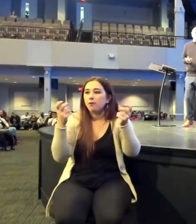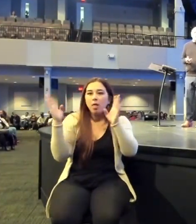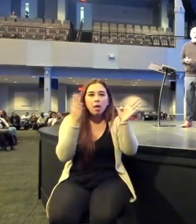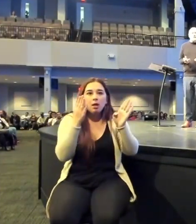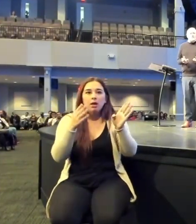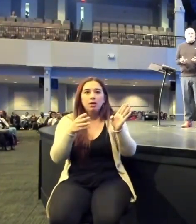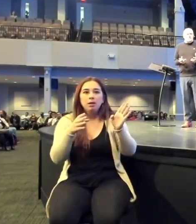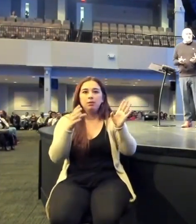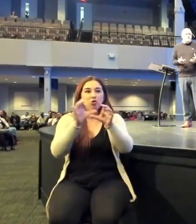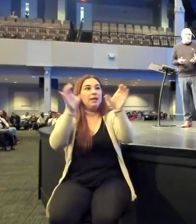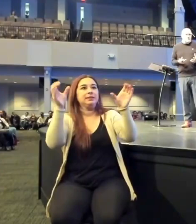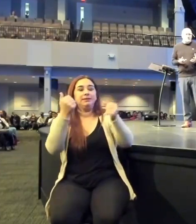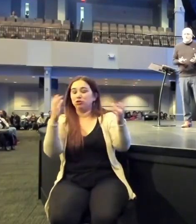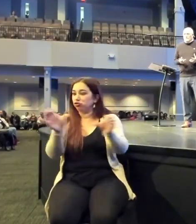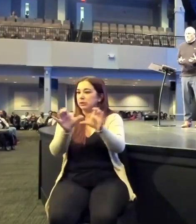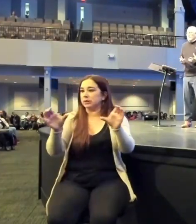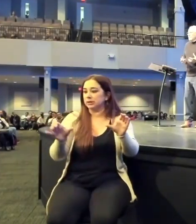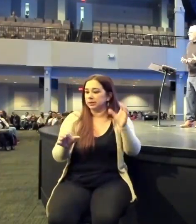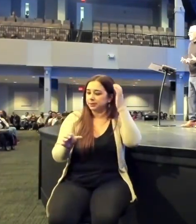everything's a crisis.